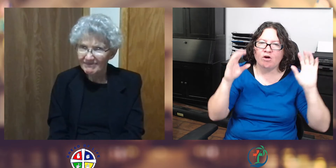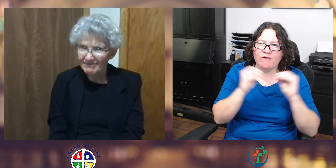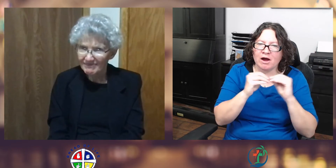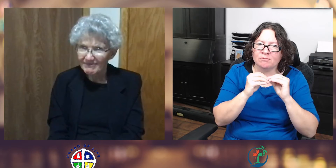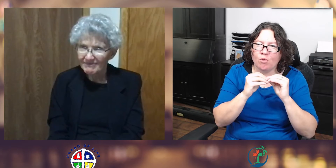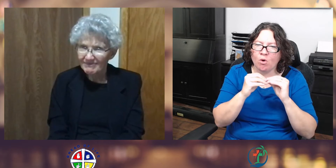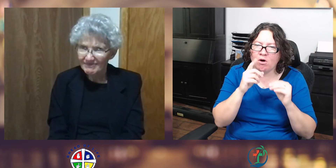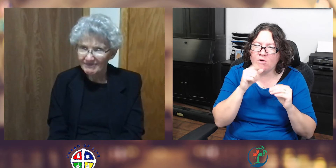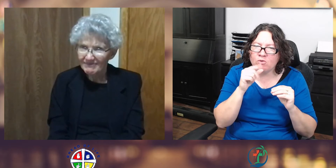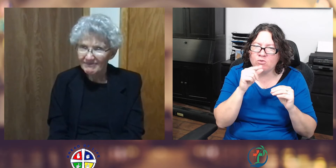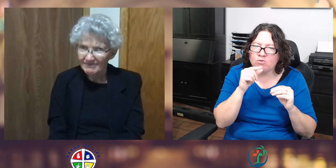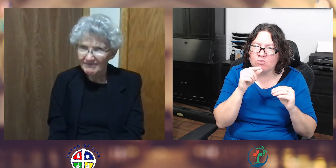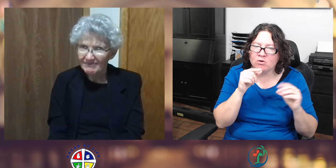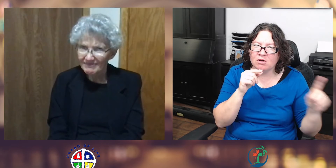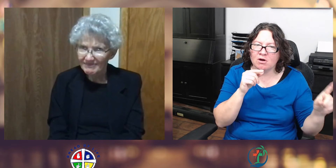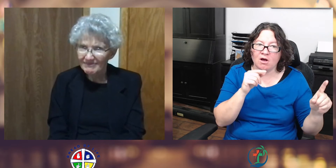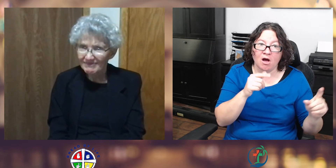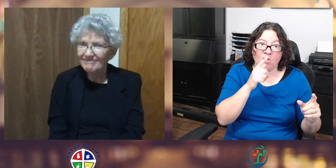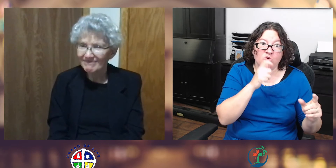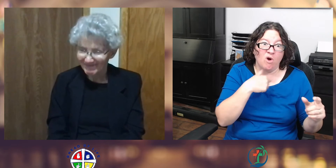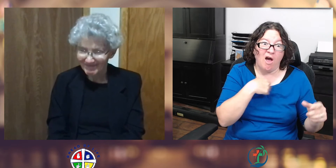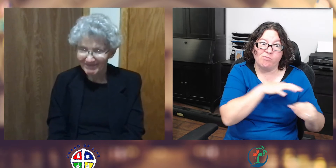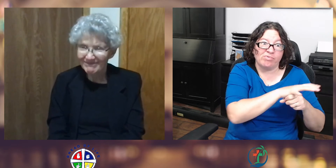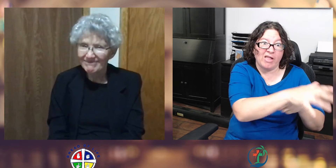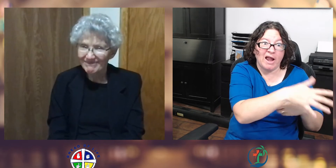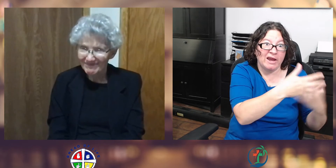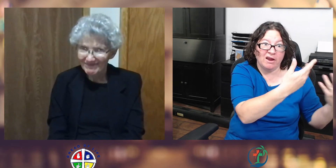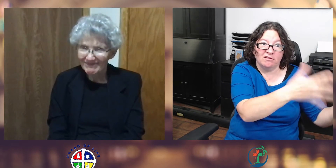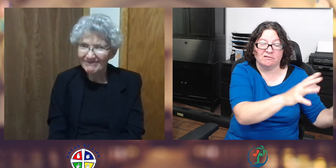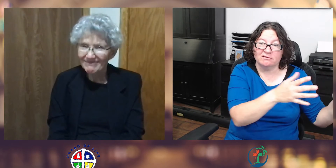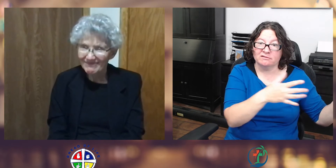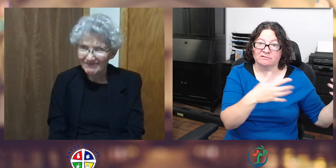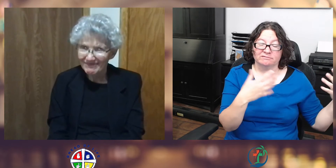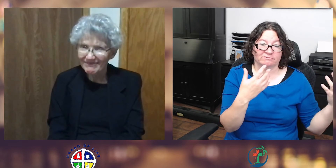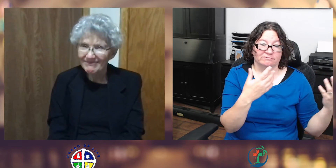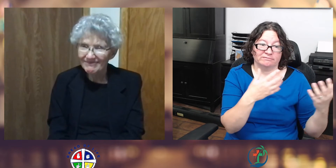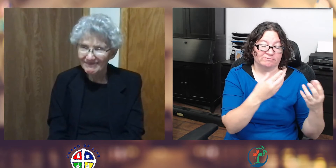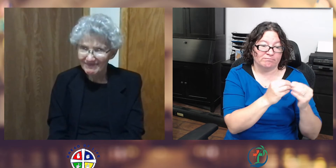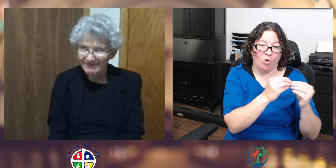I think prayer is like that. At first, anyway.